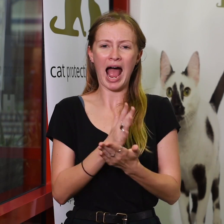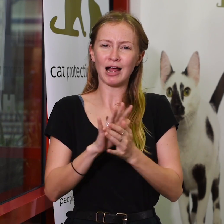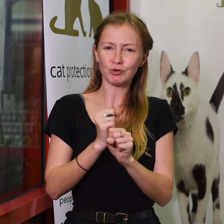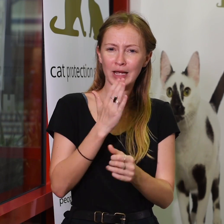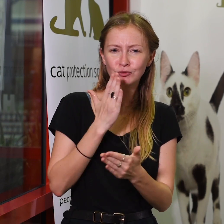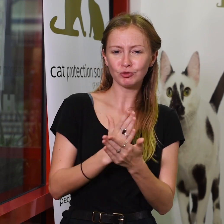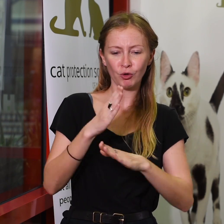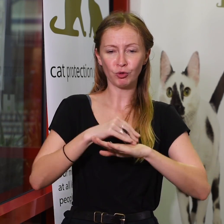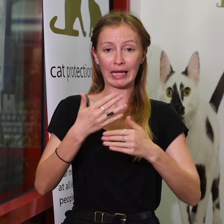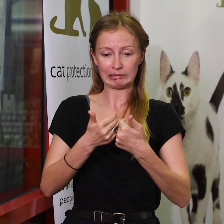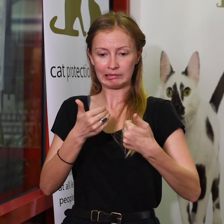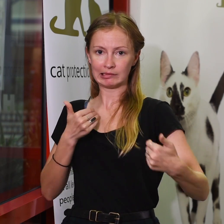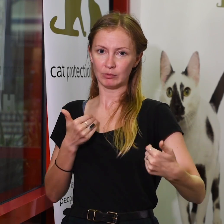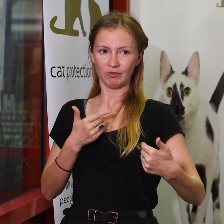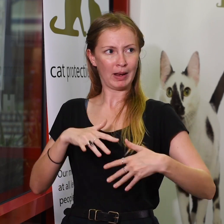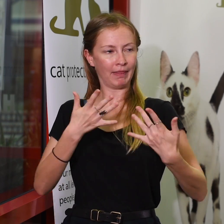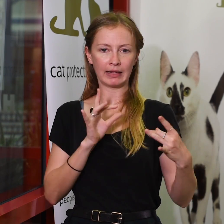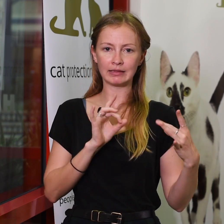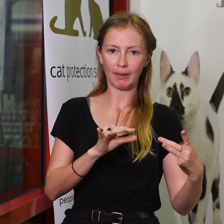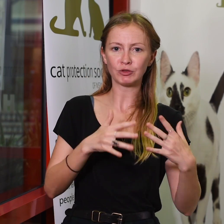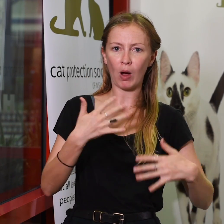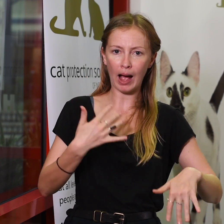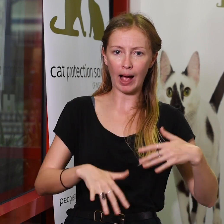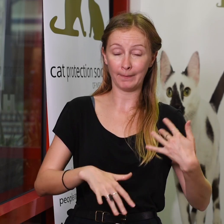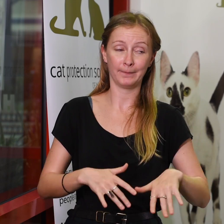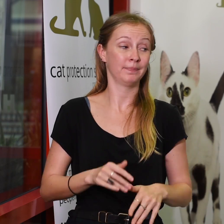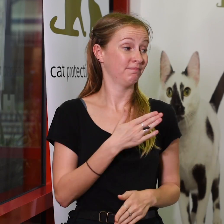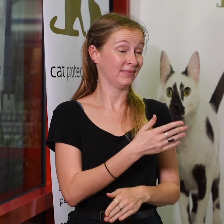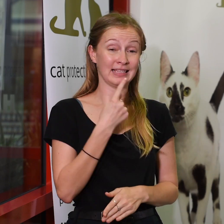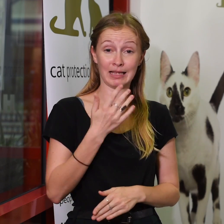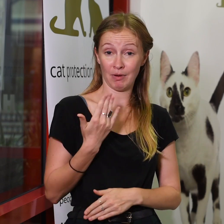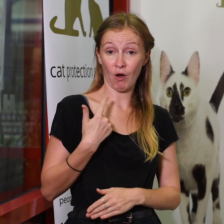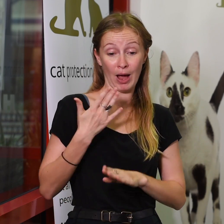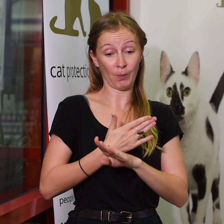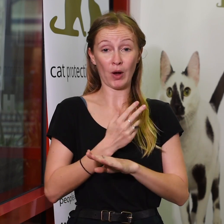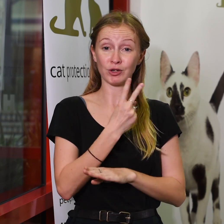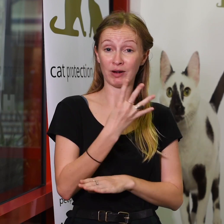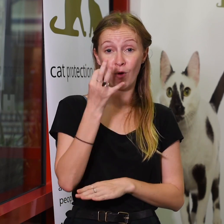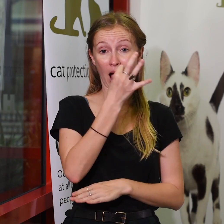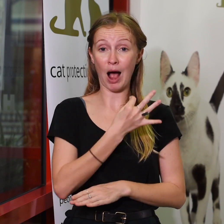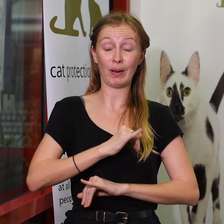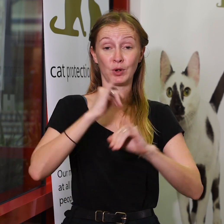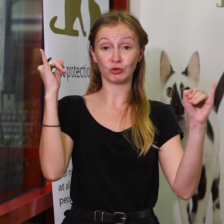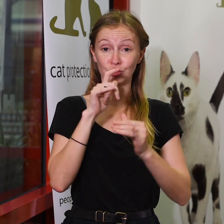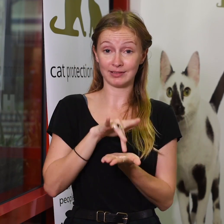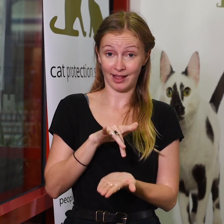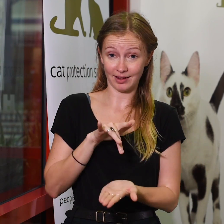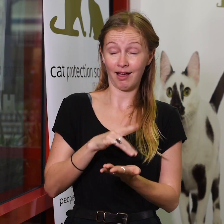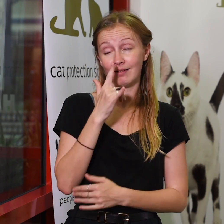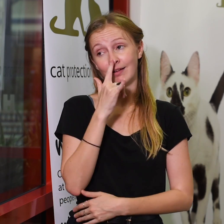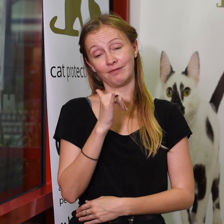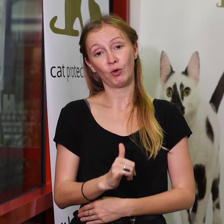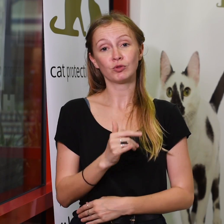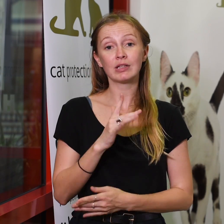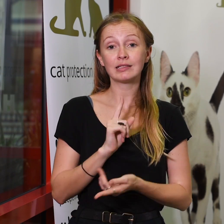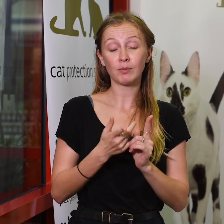harm. As Michelle said, I work in a 24-hour emergency centre, and unfortunately we do see cats